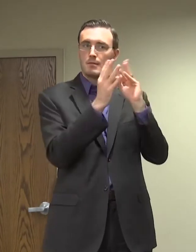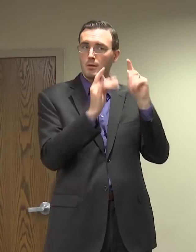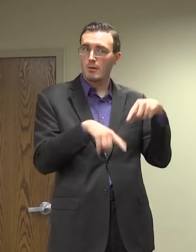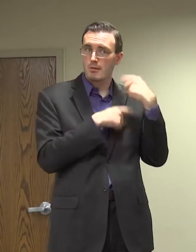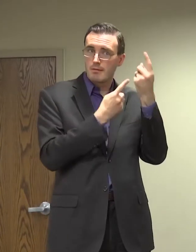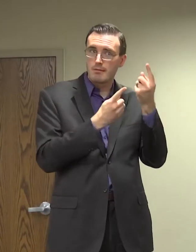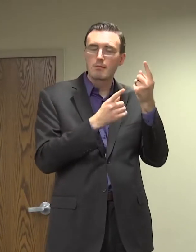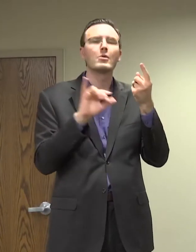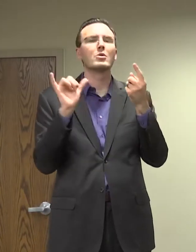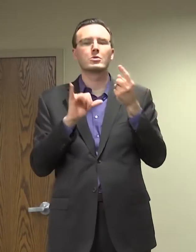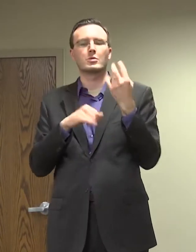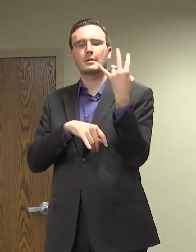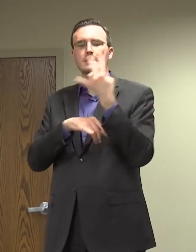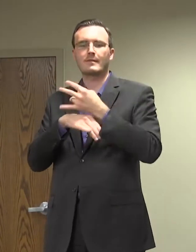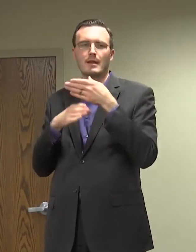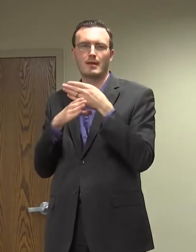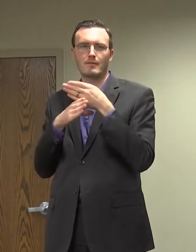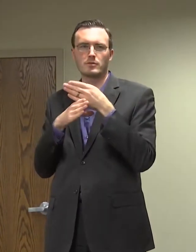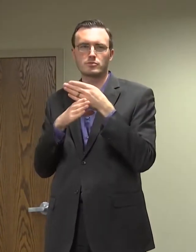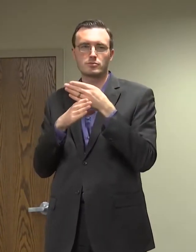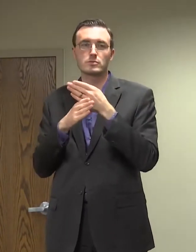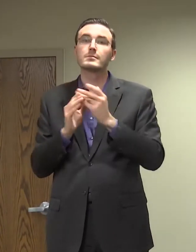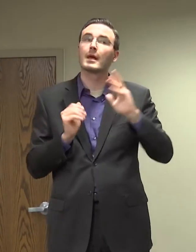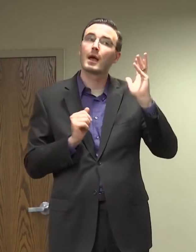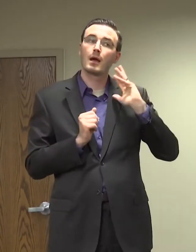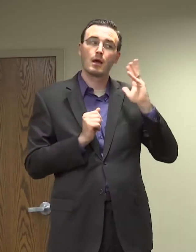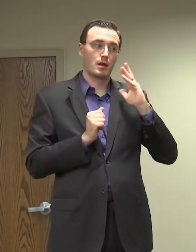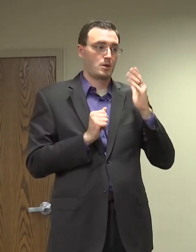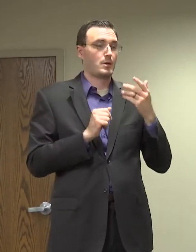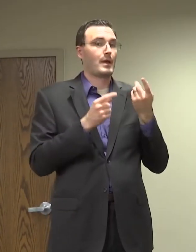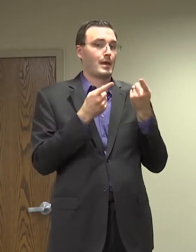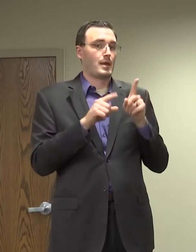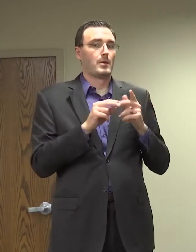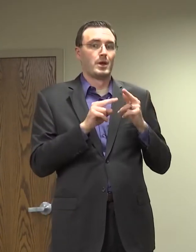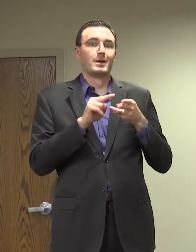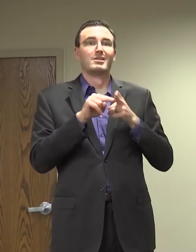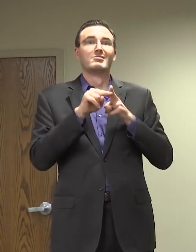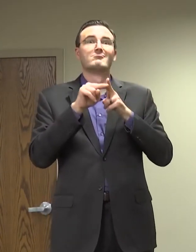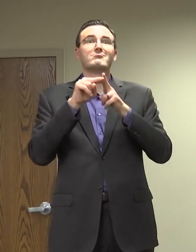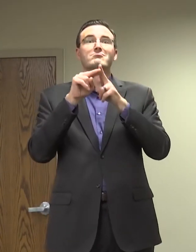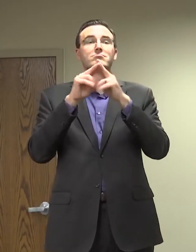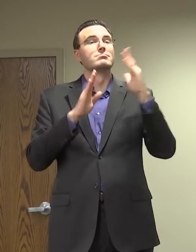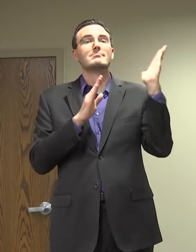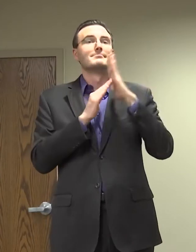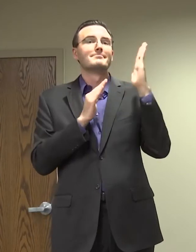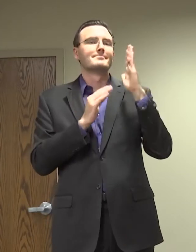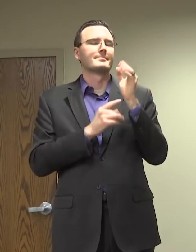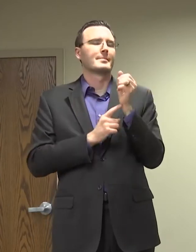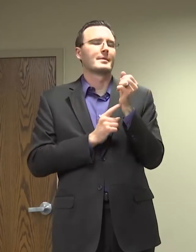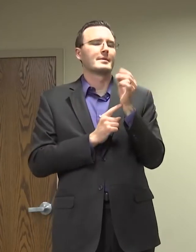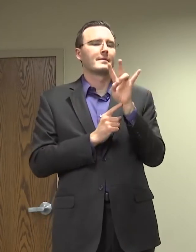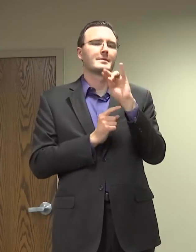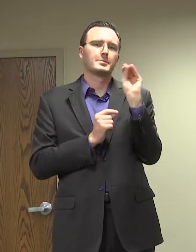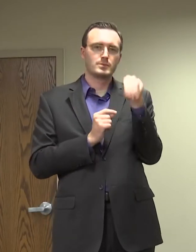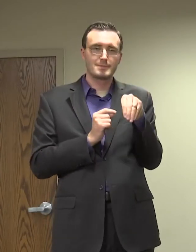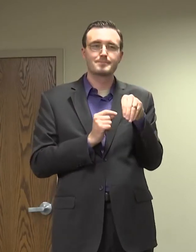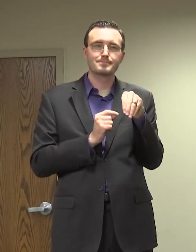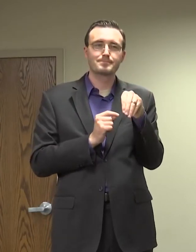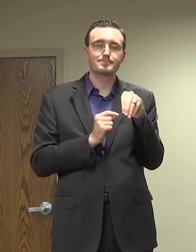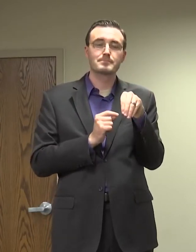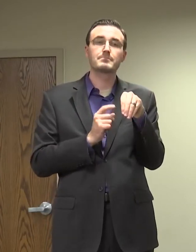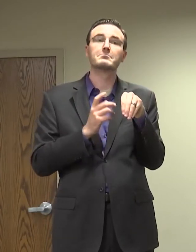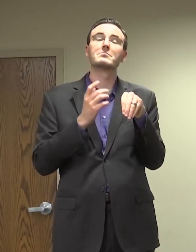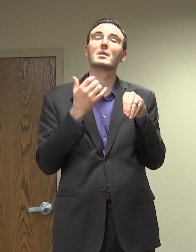our peak, we were close to 17%, our positivity rate at that time. Our rolling positivity